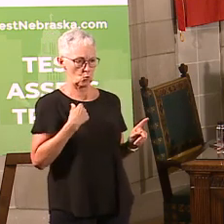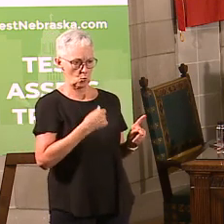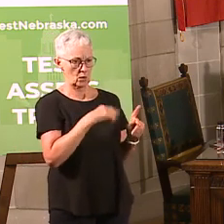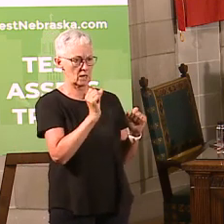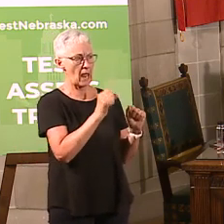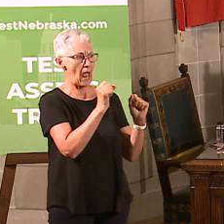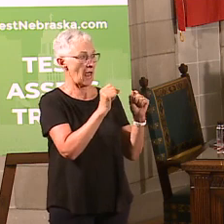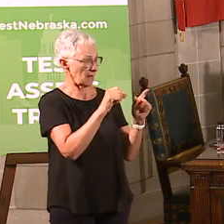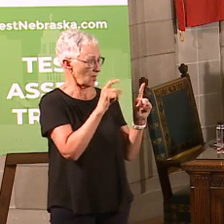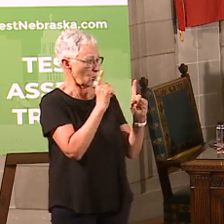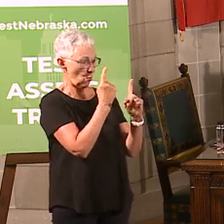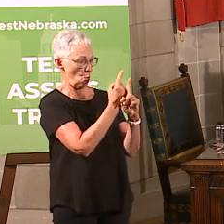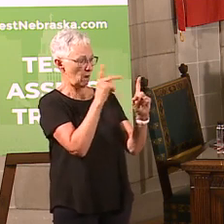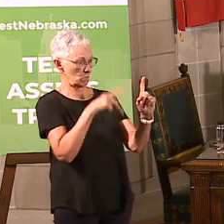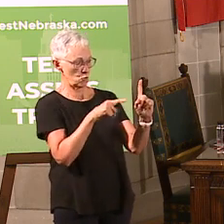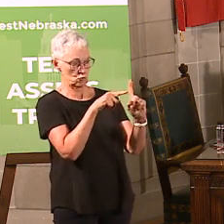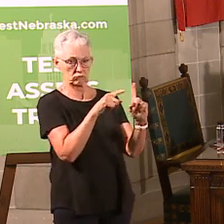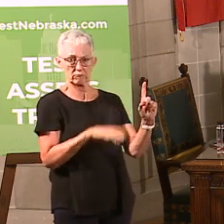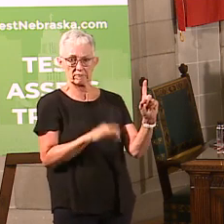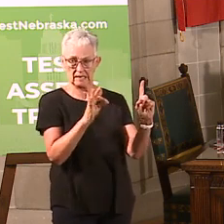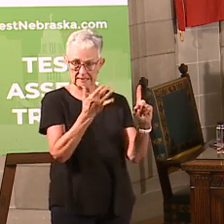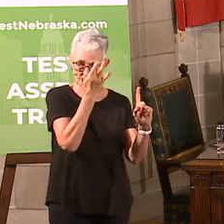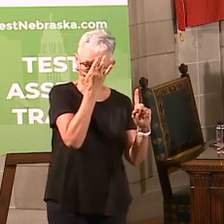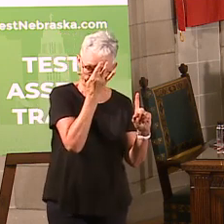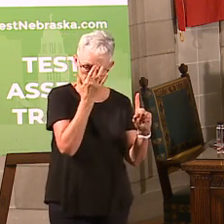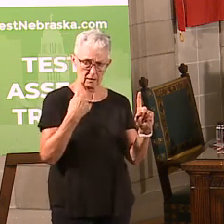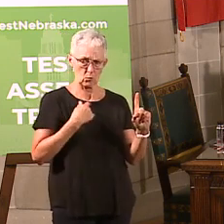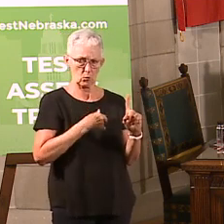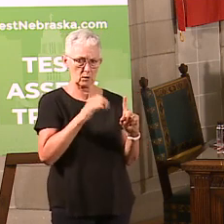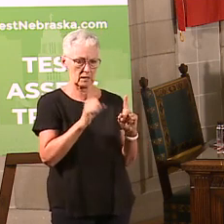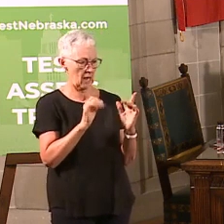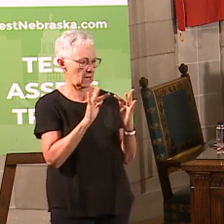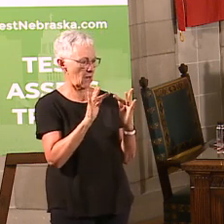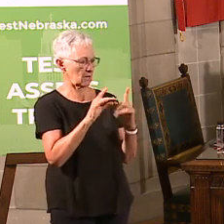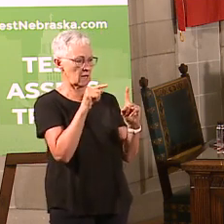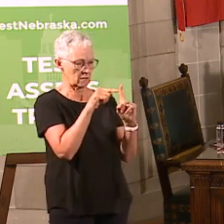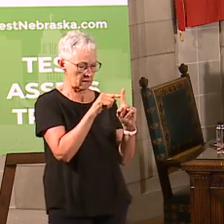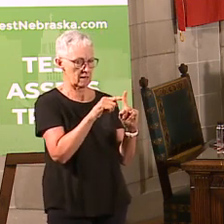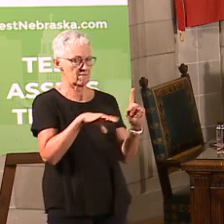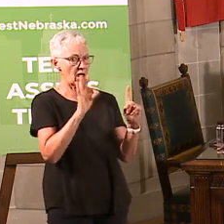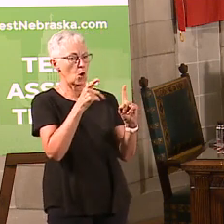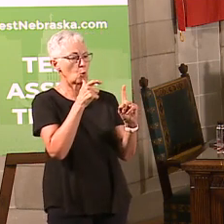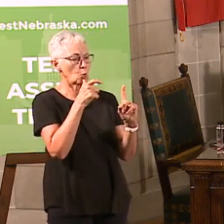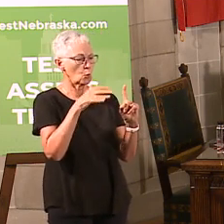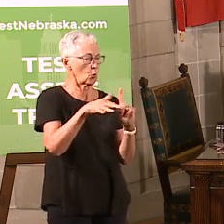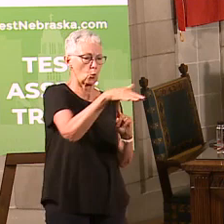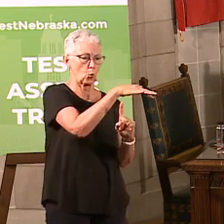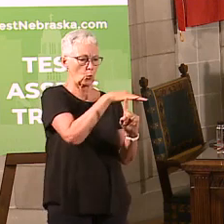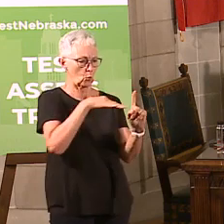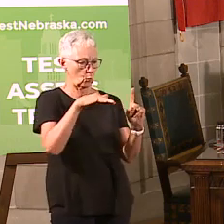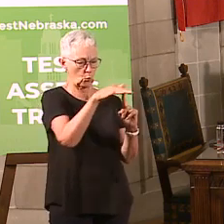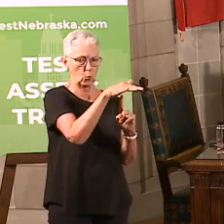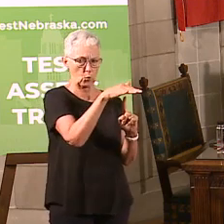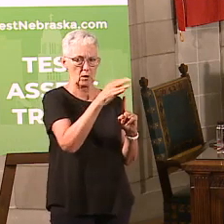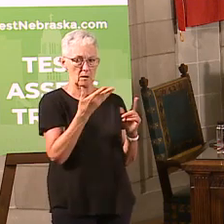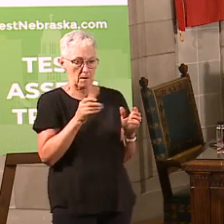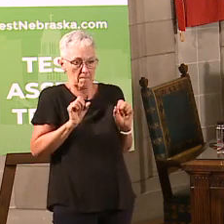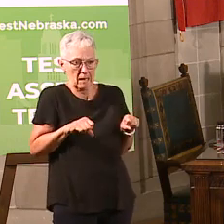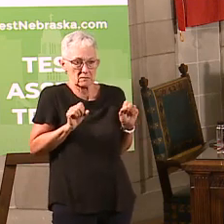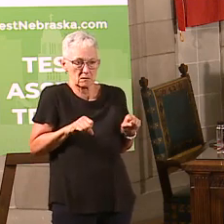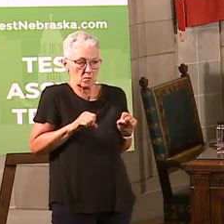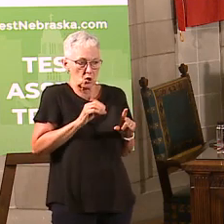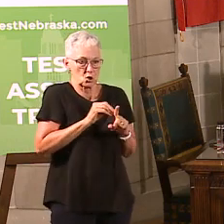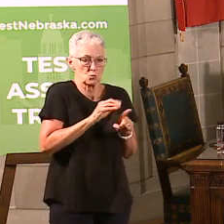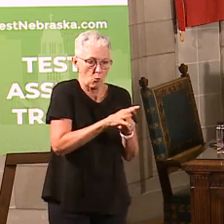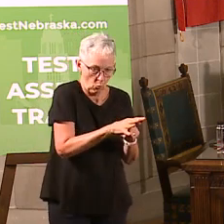right? Whether it's coronavirus or anything else. And you manage it that way by finding the people who've been infected. You get them out of the general